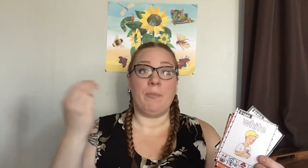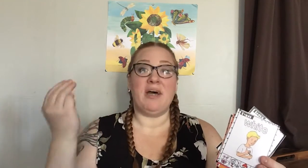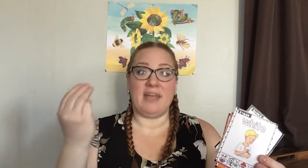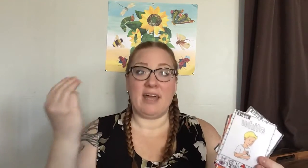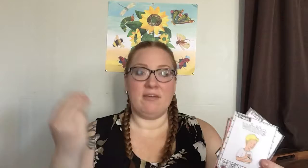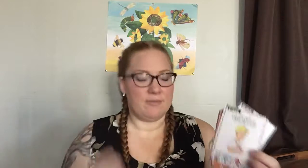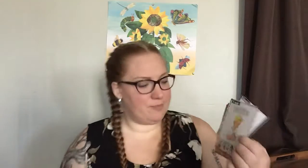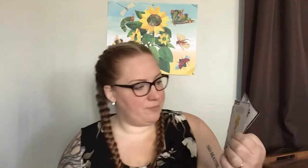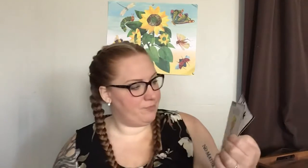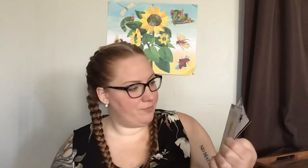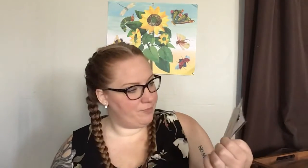Monday?